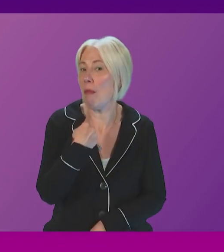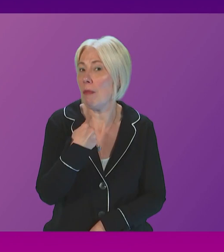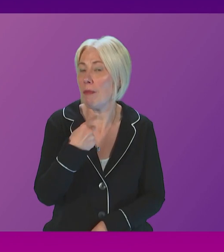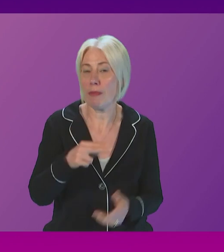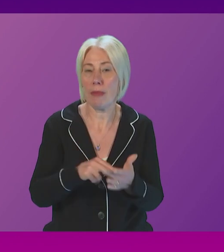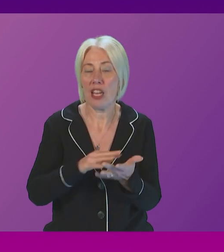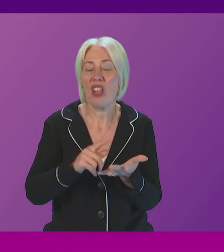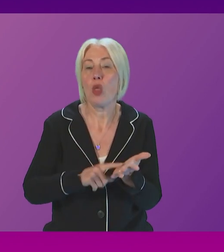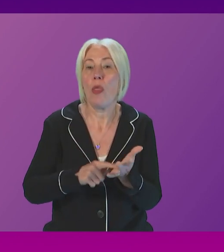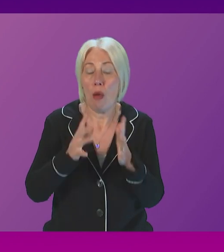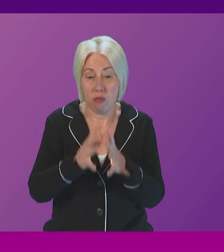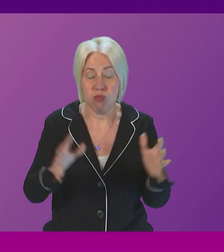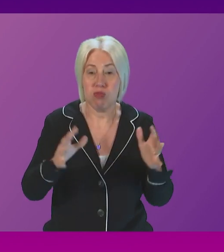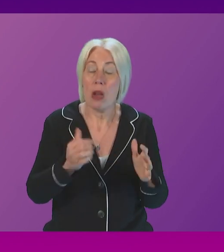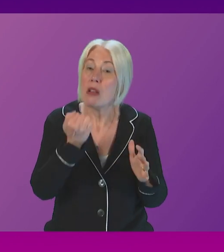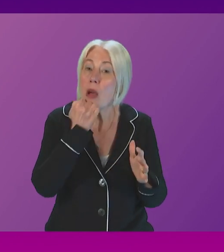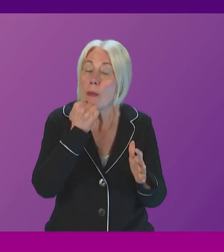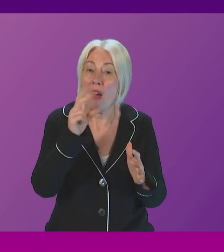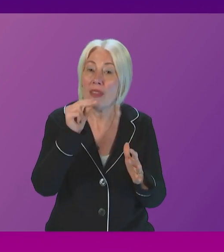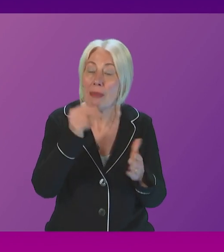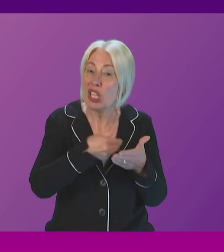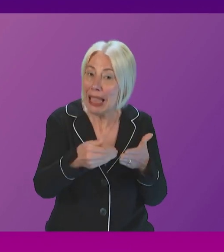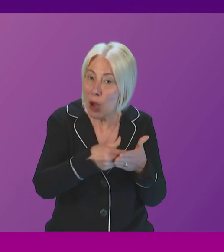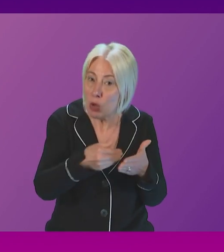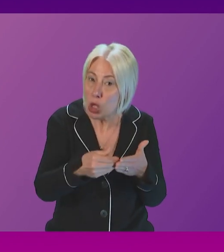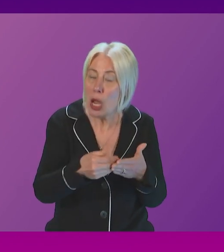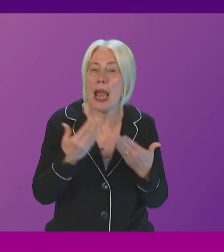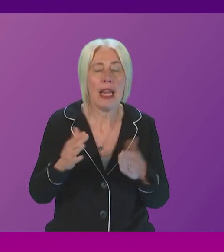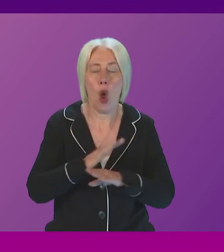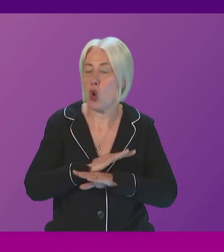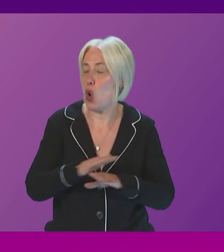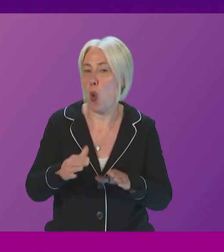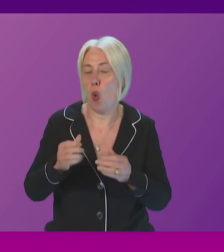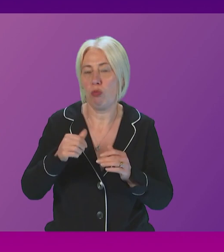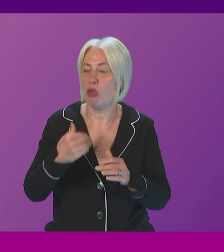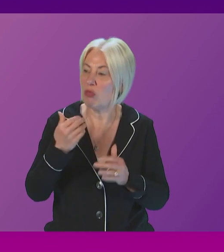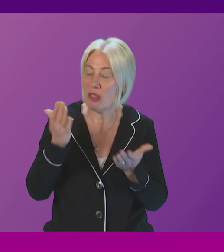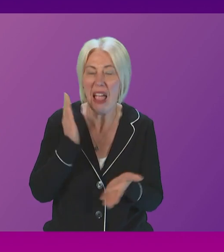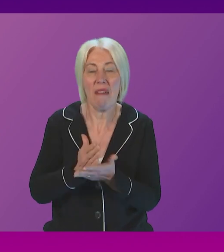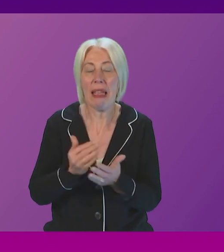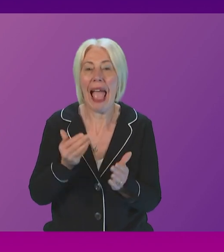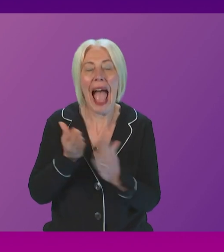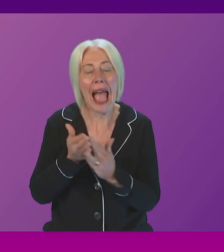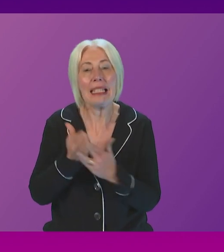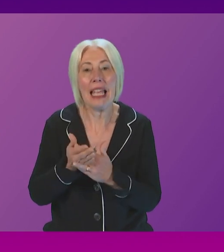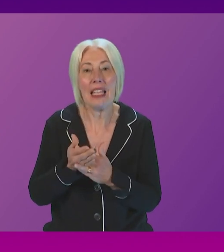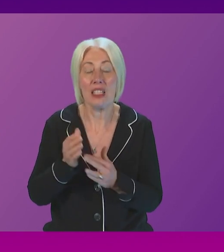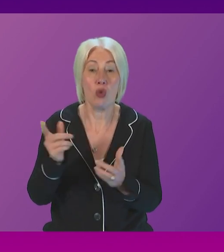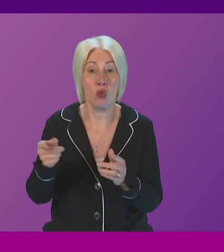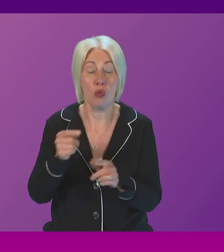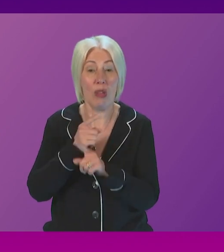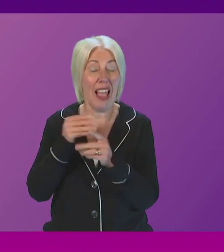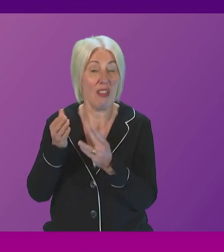increased his resources of speech and language, and he feels there is now no lack of access to British Sign Language tutors for those who want it.